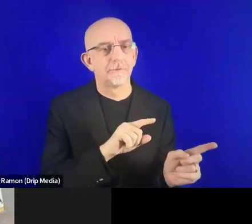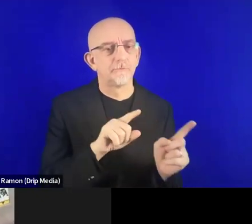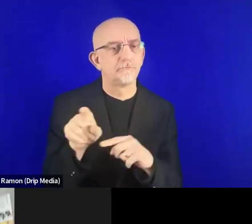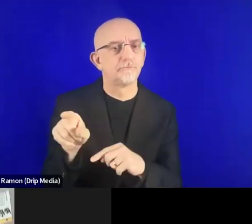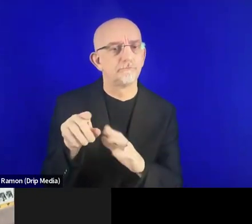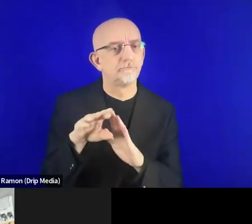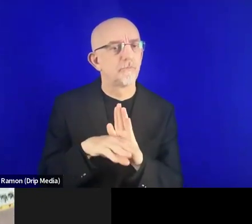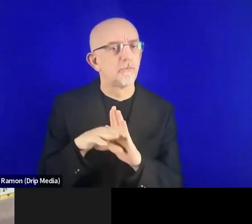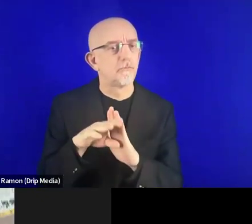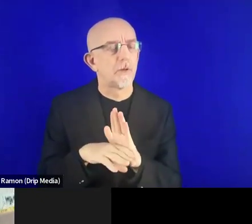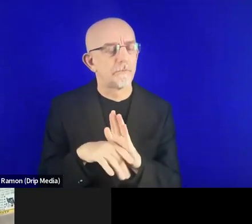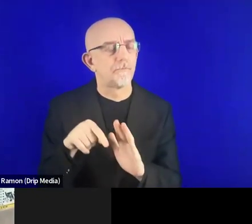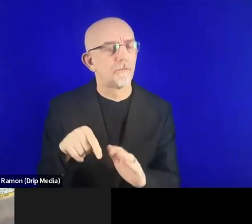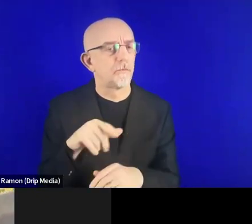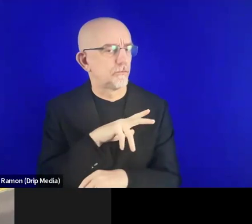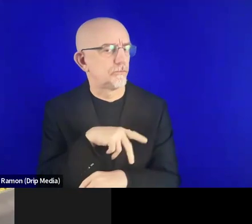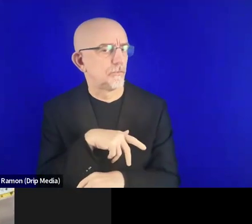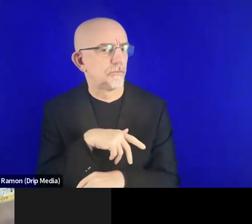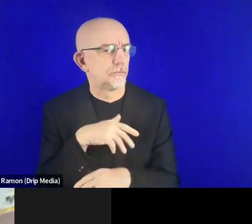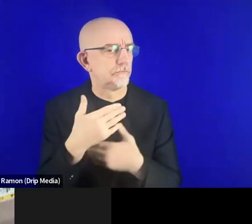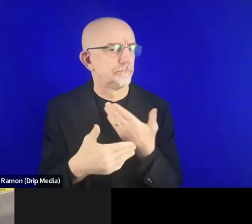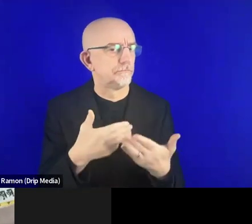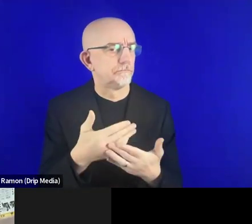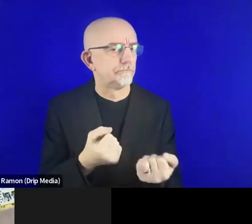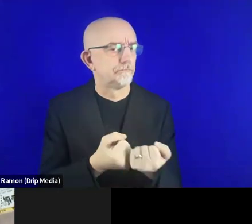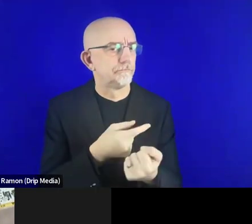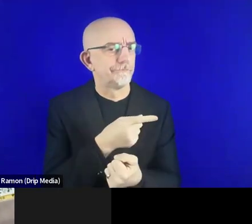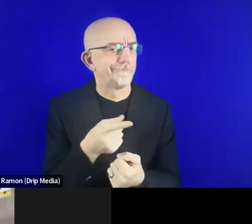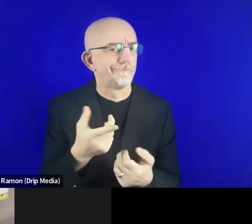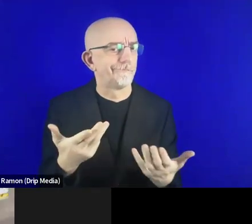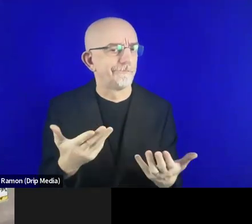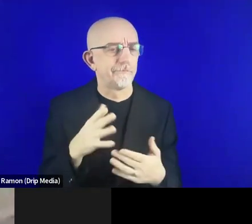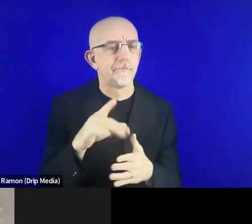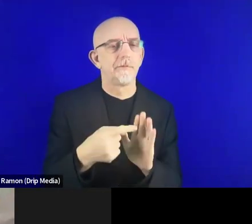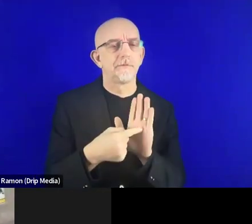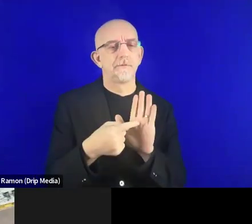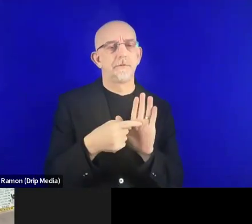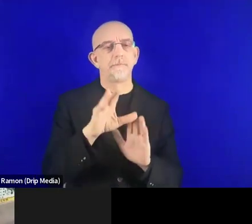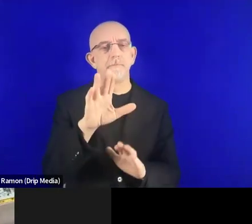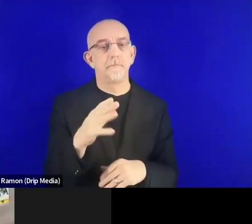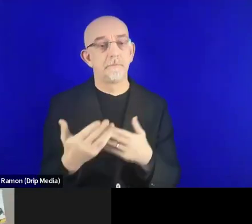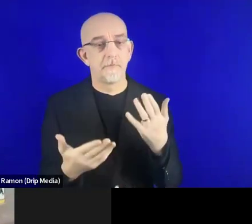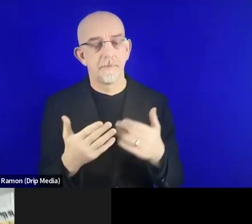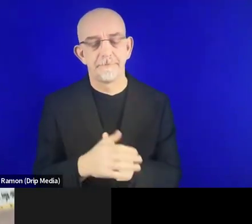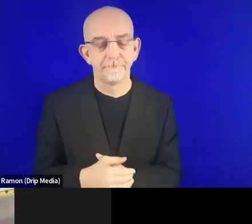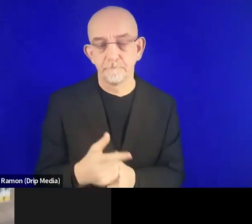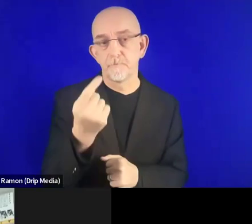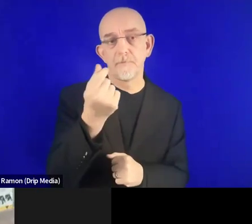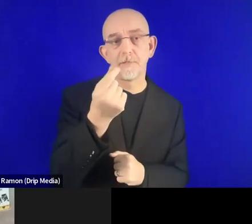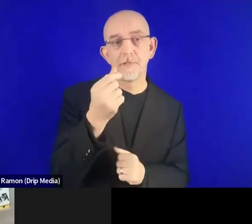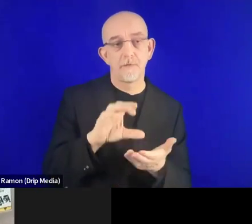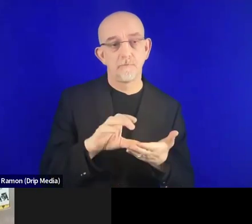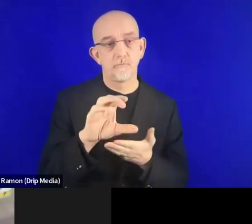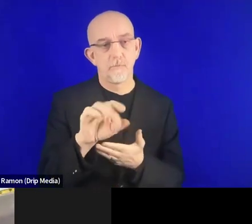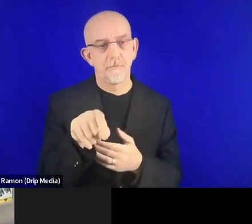disability are just members of the household. They are not heads of household. So whoever is, when these programs are